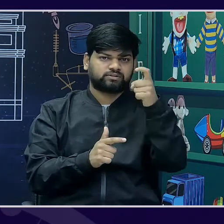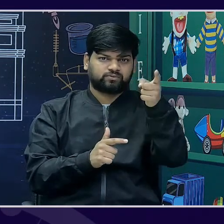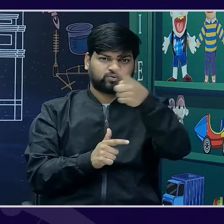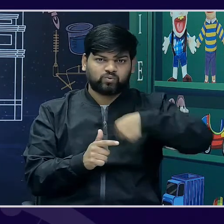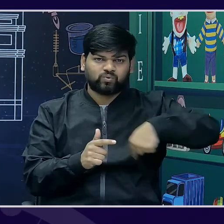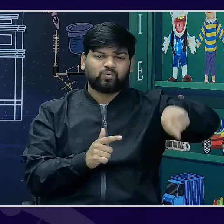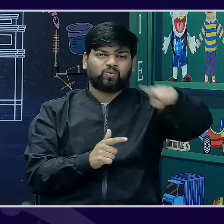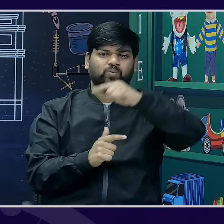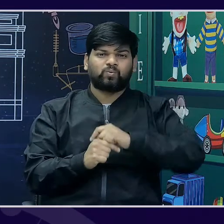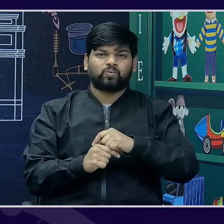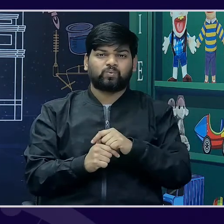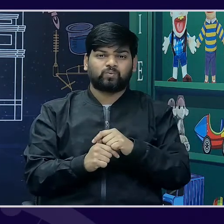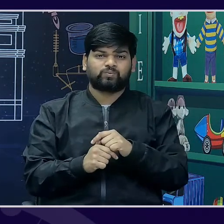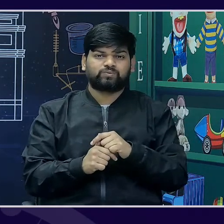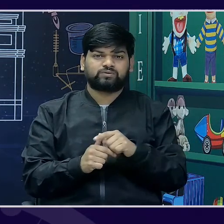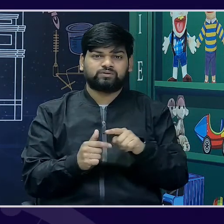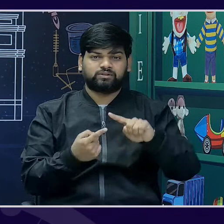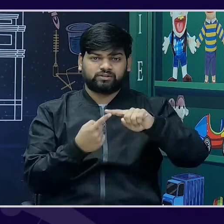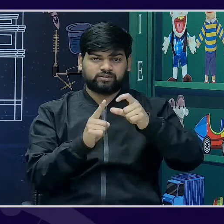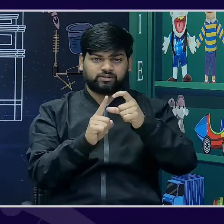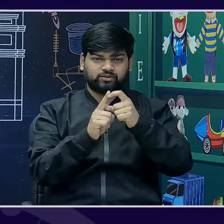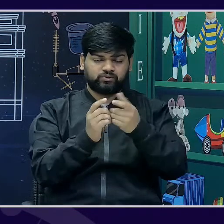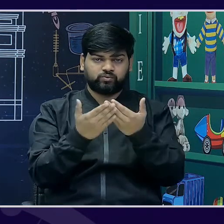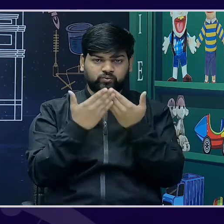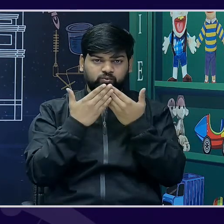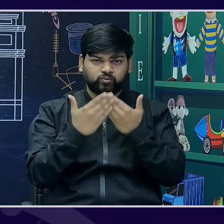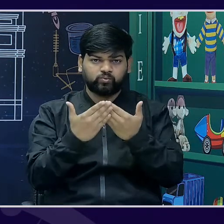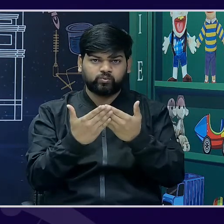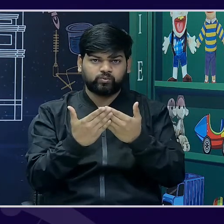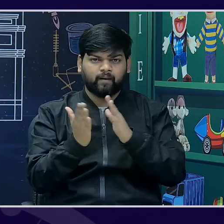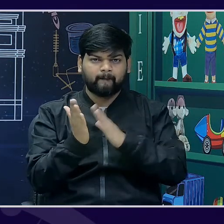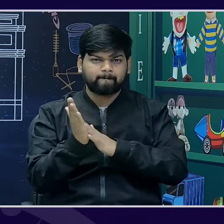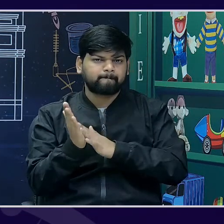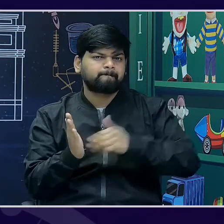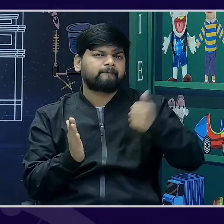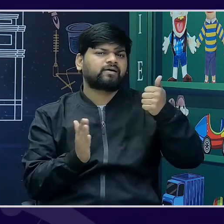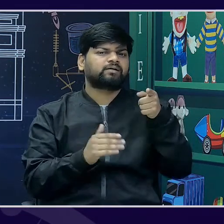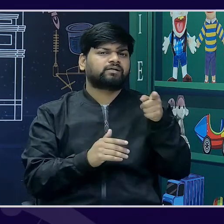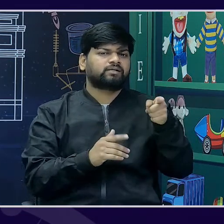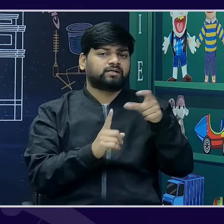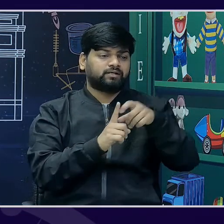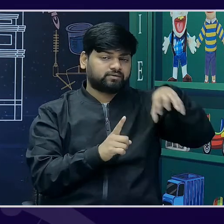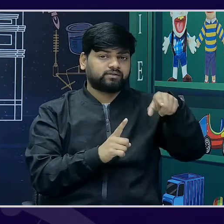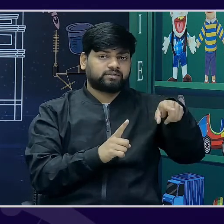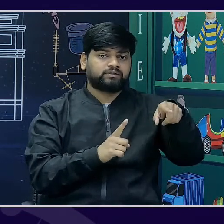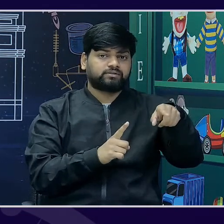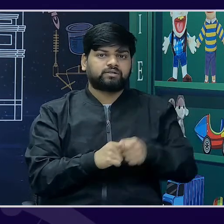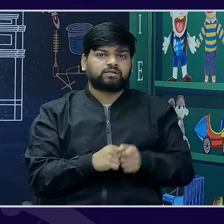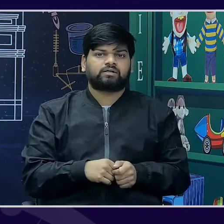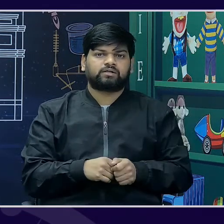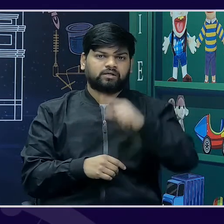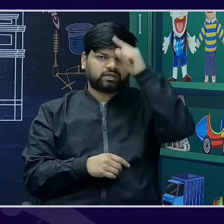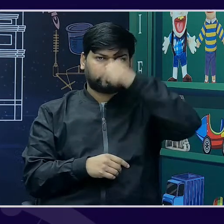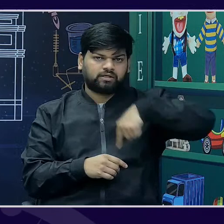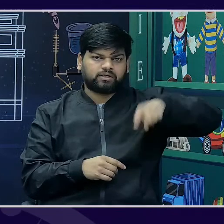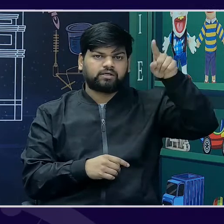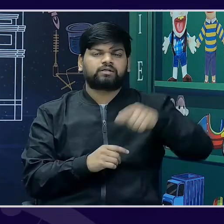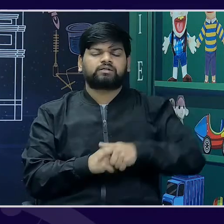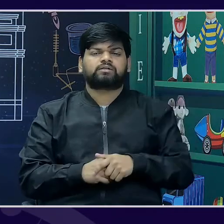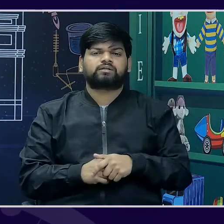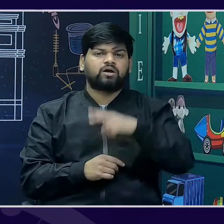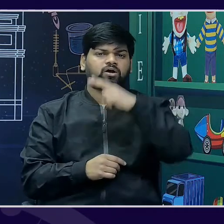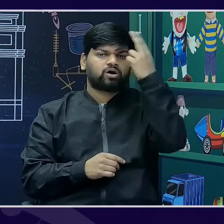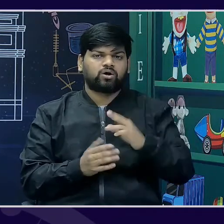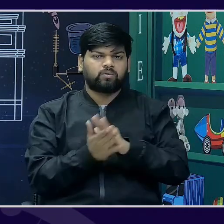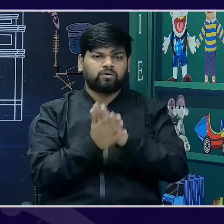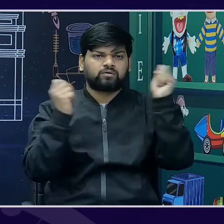Literacy, Ministry of Education, Government of India has organized Kala Utsav to promote arts in education and also to